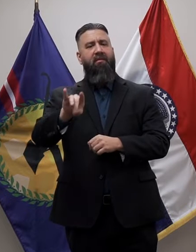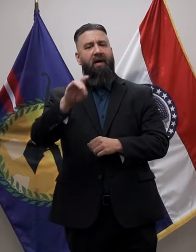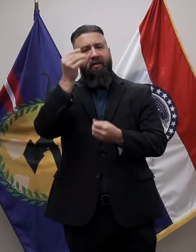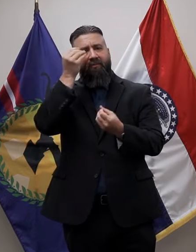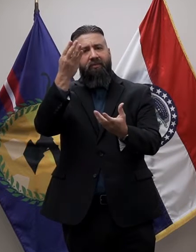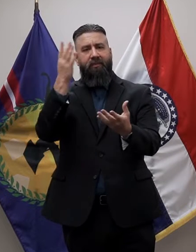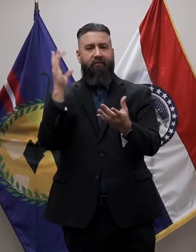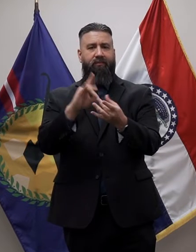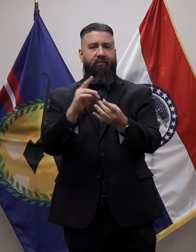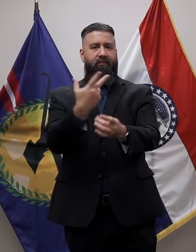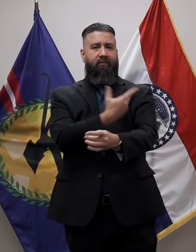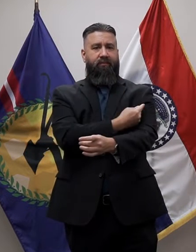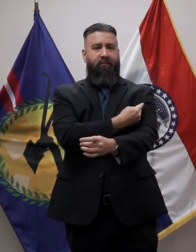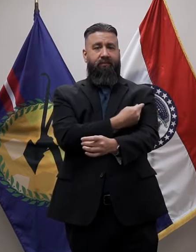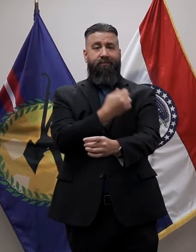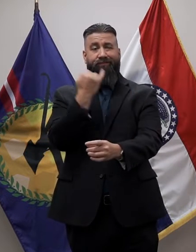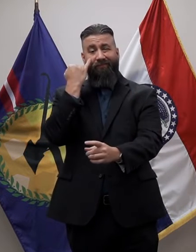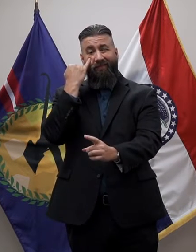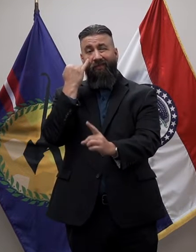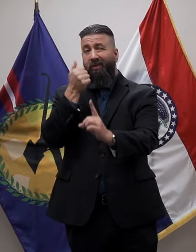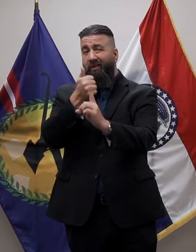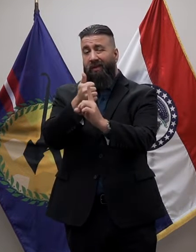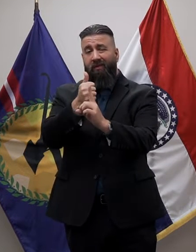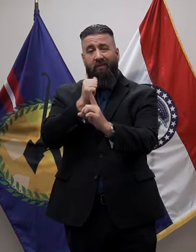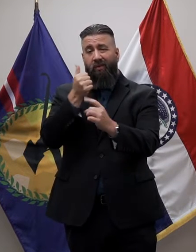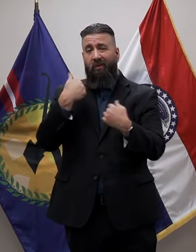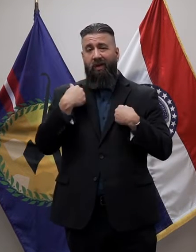if you don't have internet access, please call